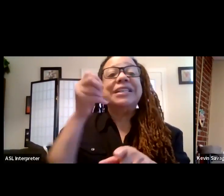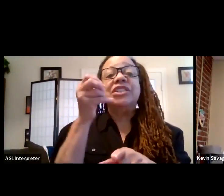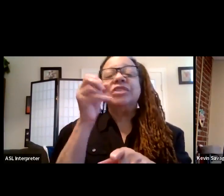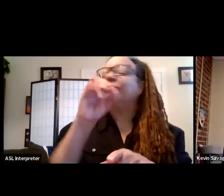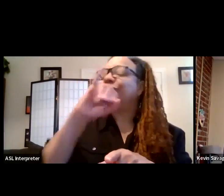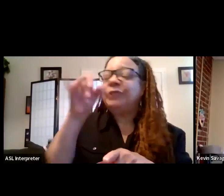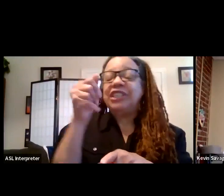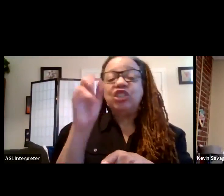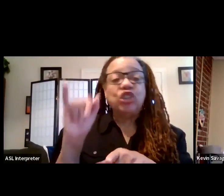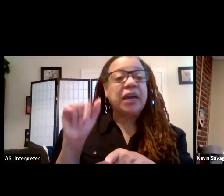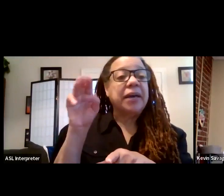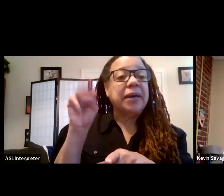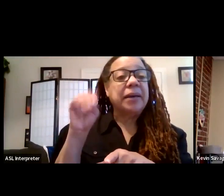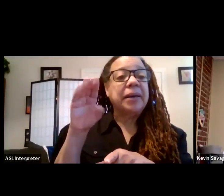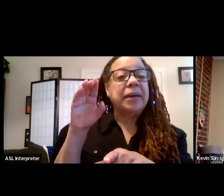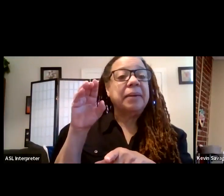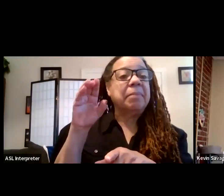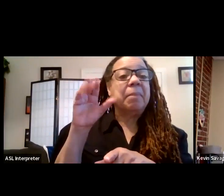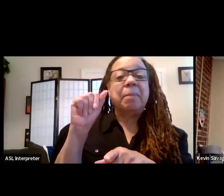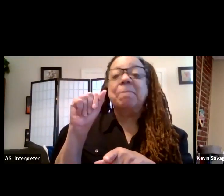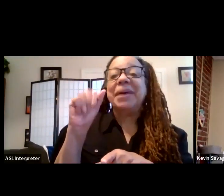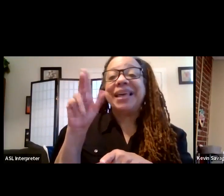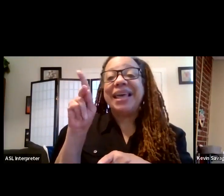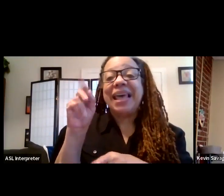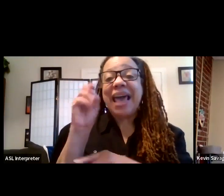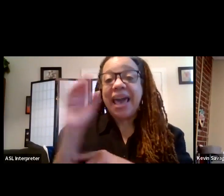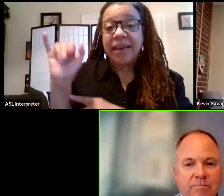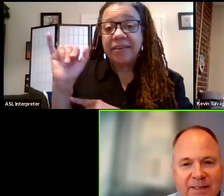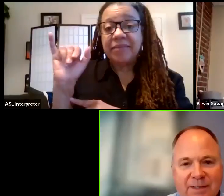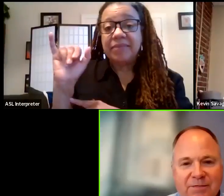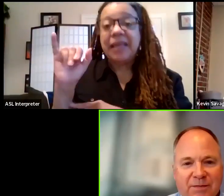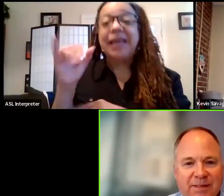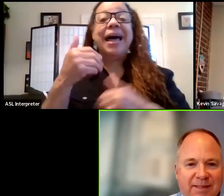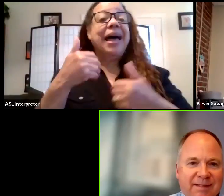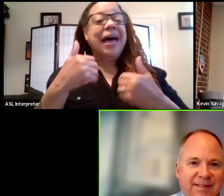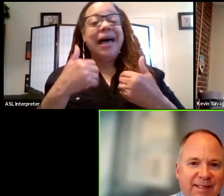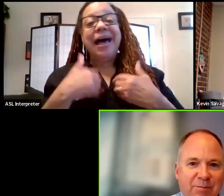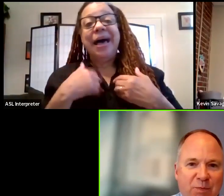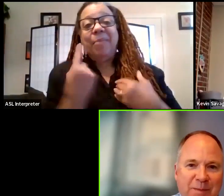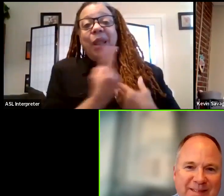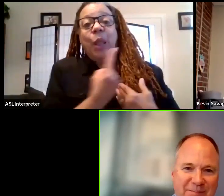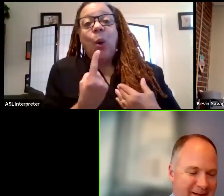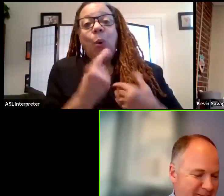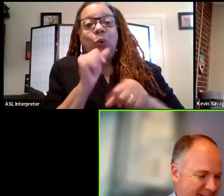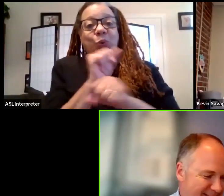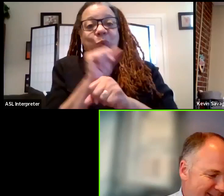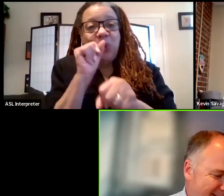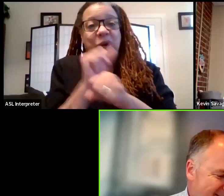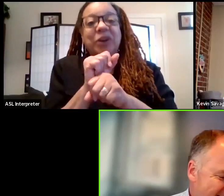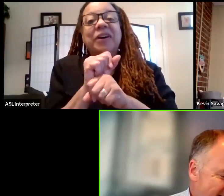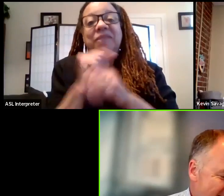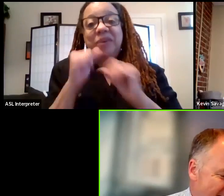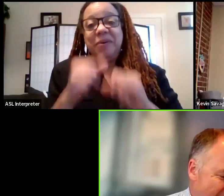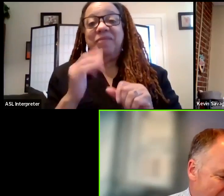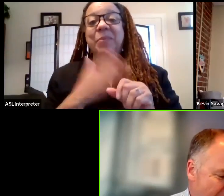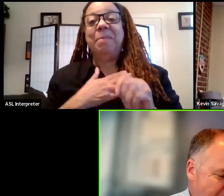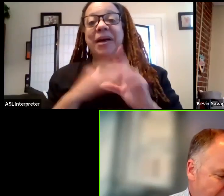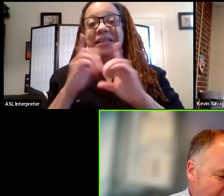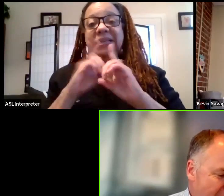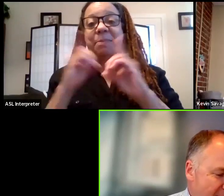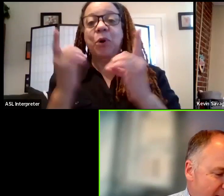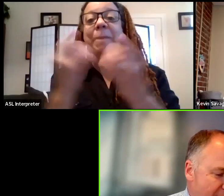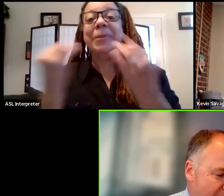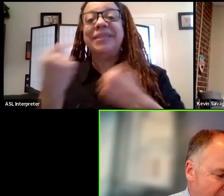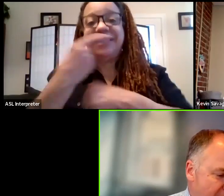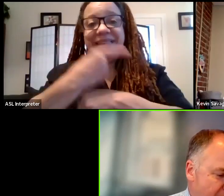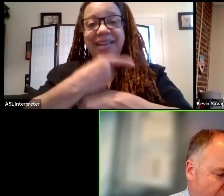Good afternoon, everyone. As Kevin just said, I'm flying solo these days for the DD Employment Department these days.